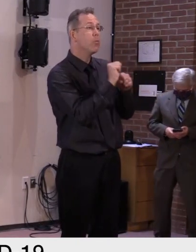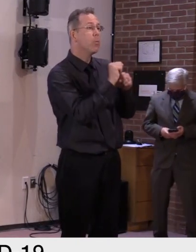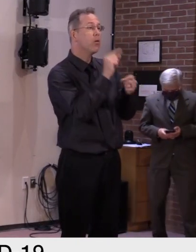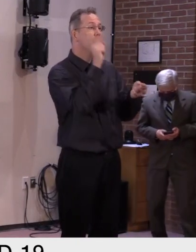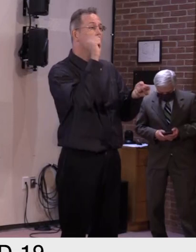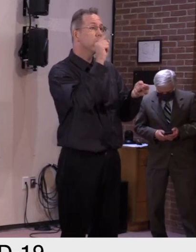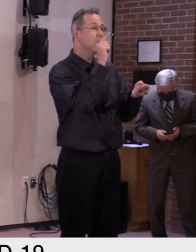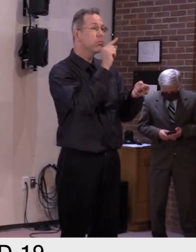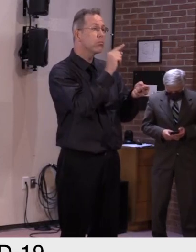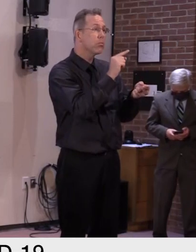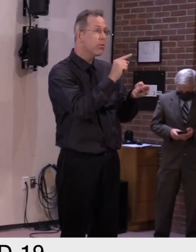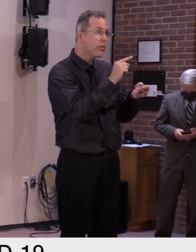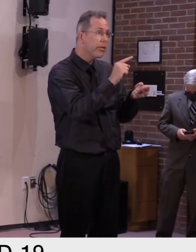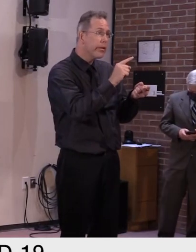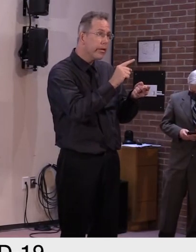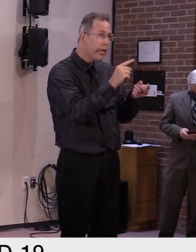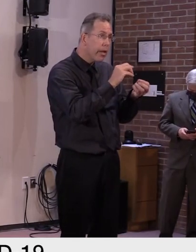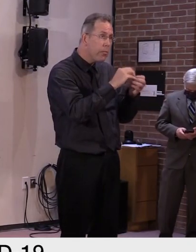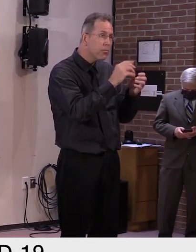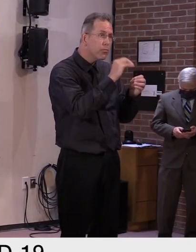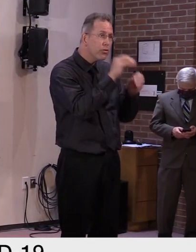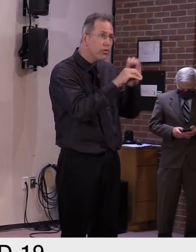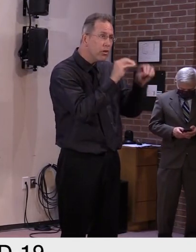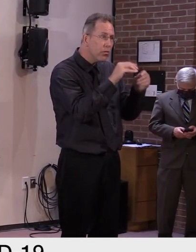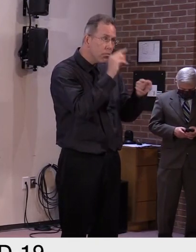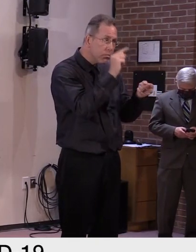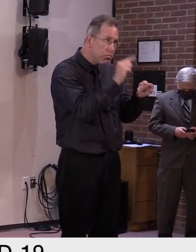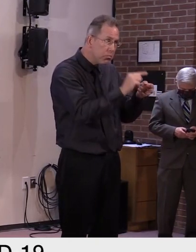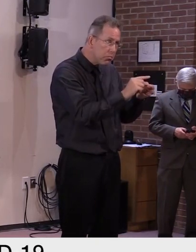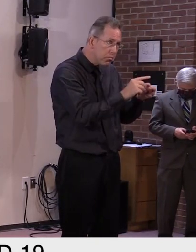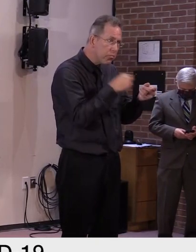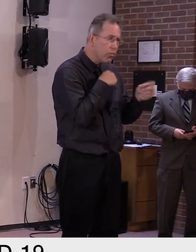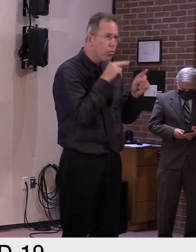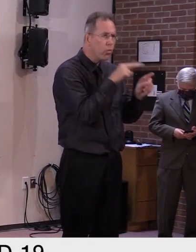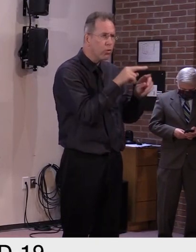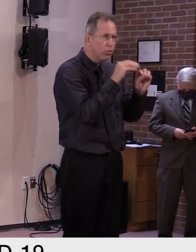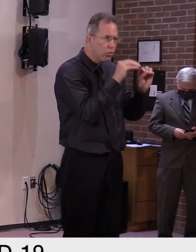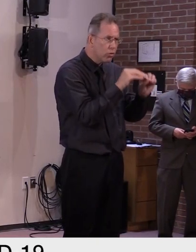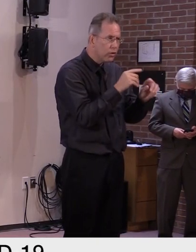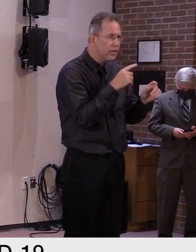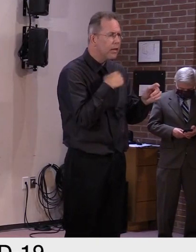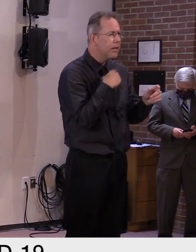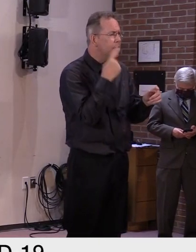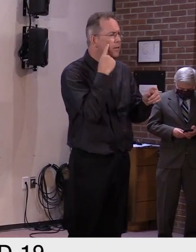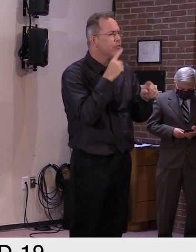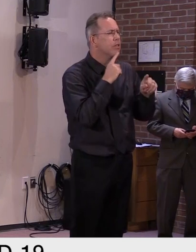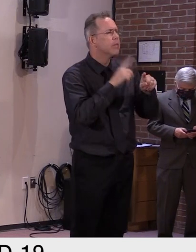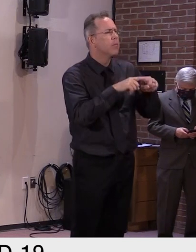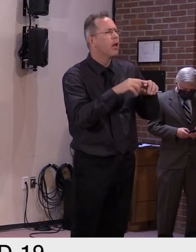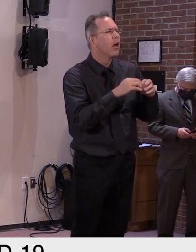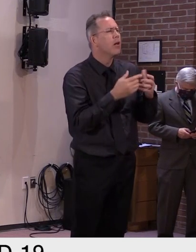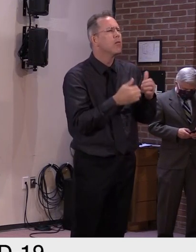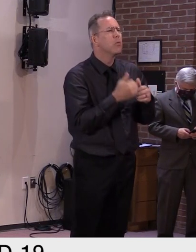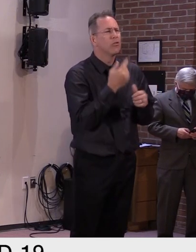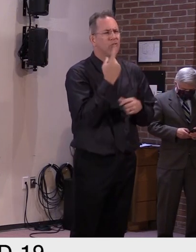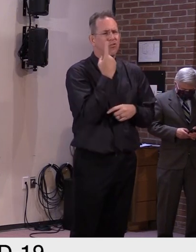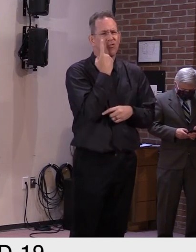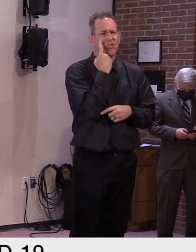It may even be, you know, based on most current numbers, there is typically a notice